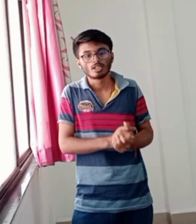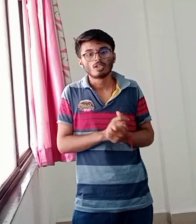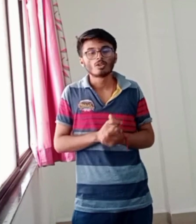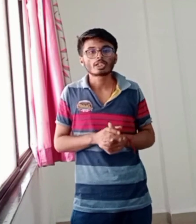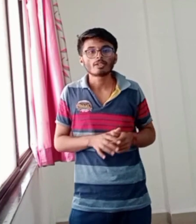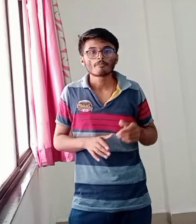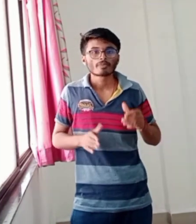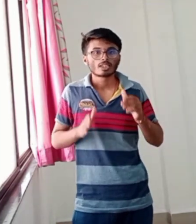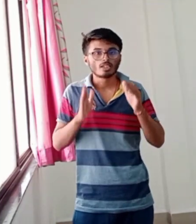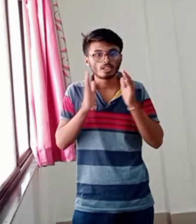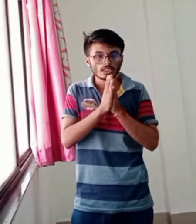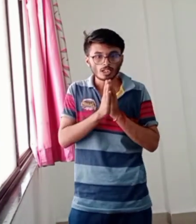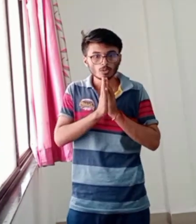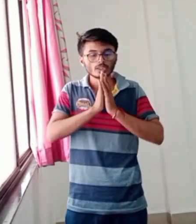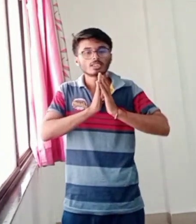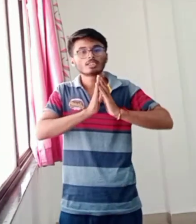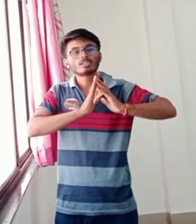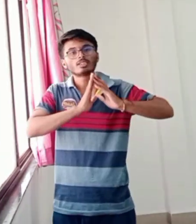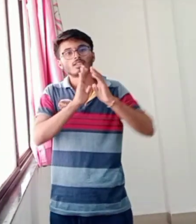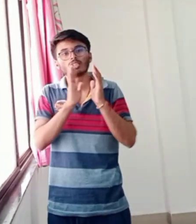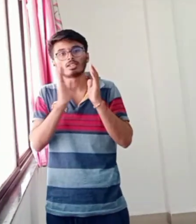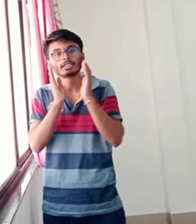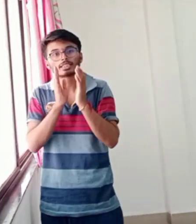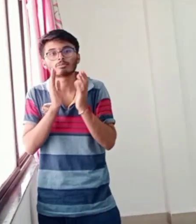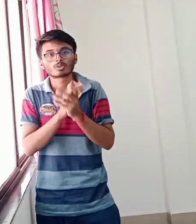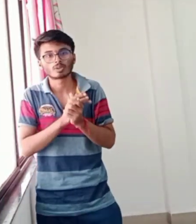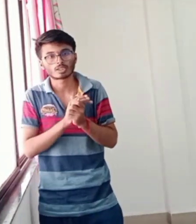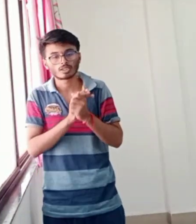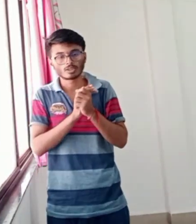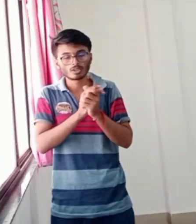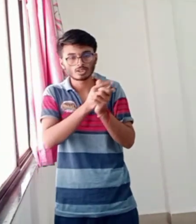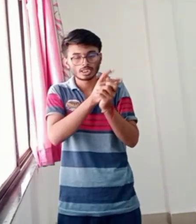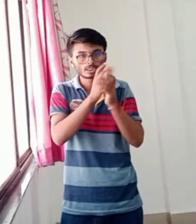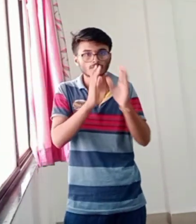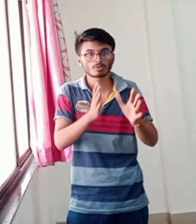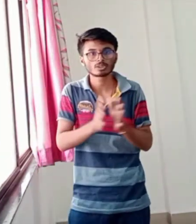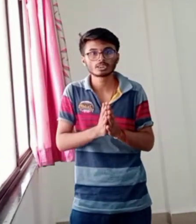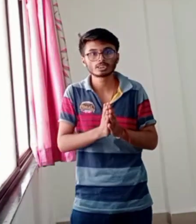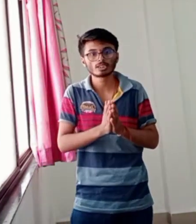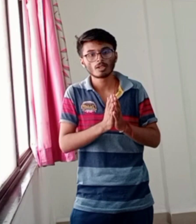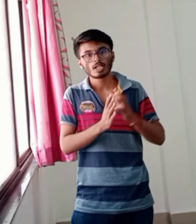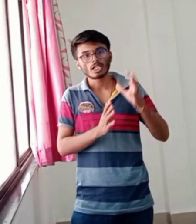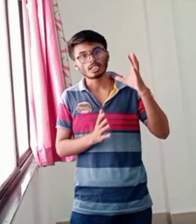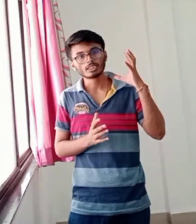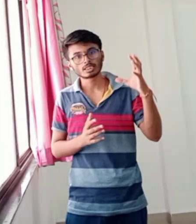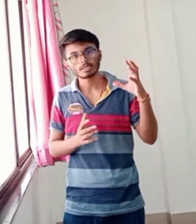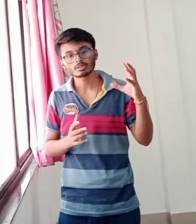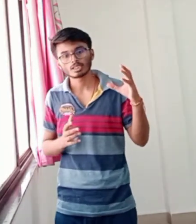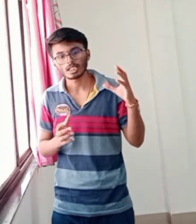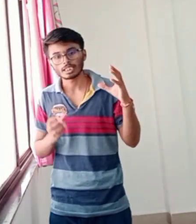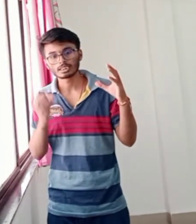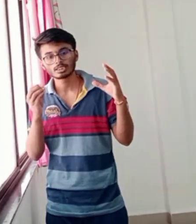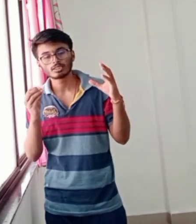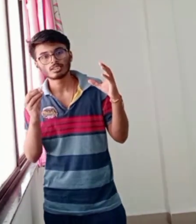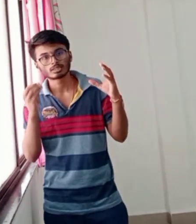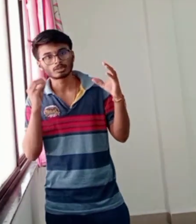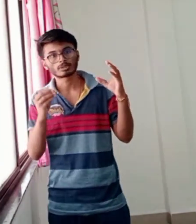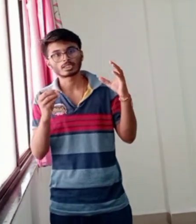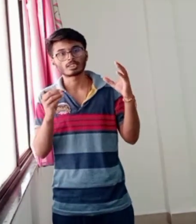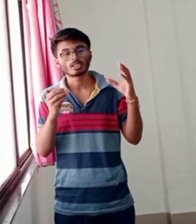Okay, how the enzymes work? Let's suppose this is the enzymes and this is the substrate, and